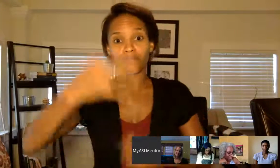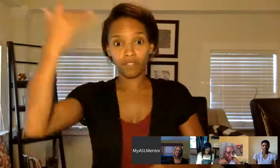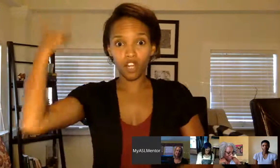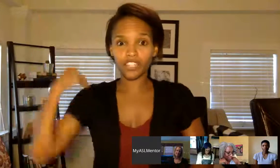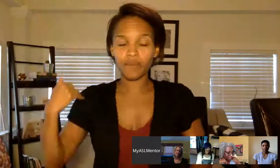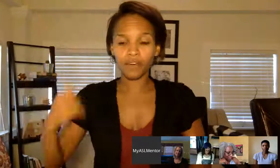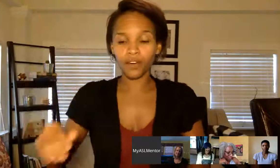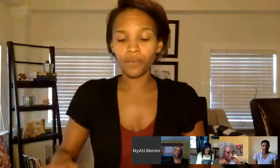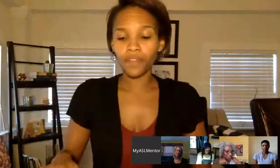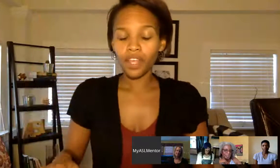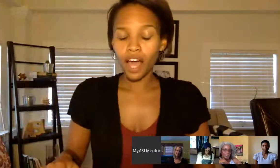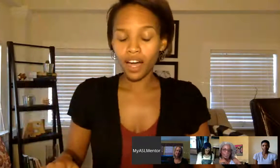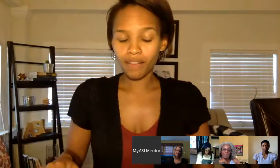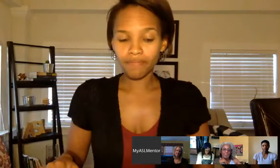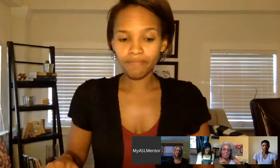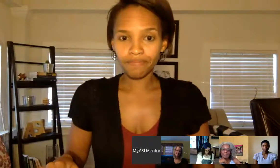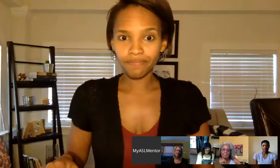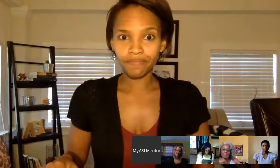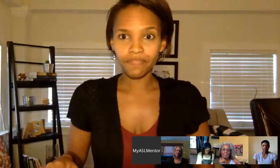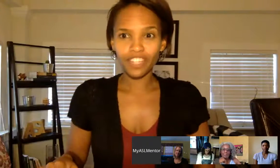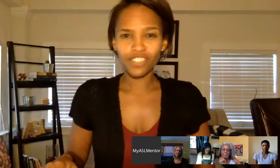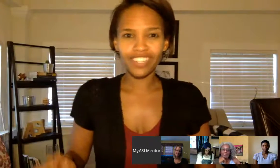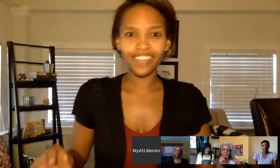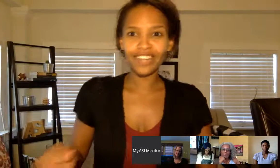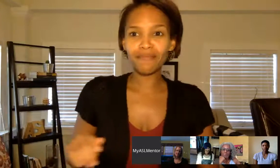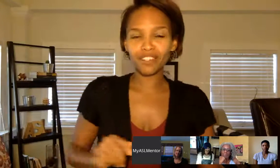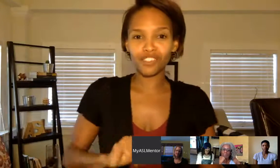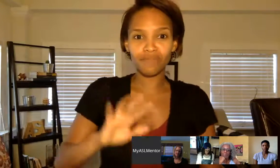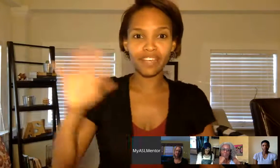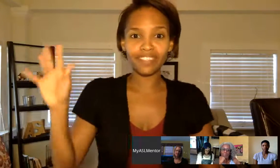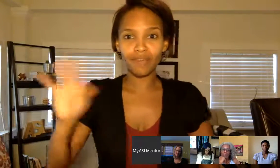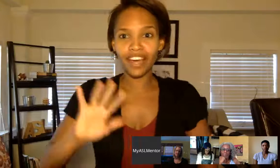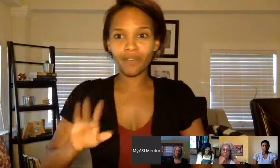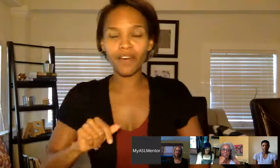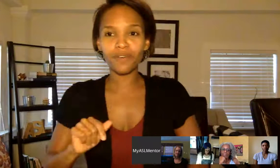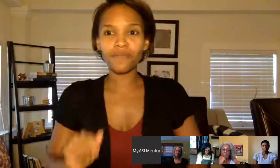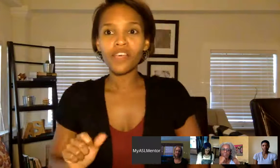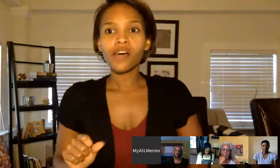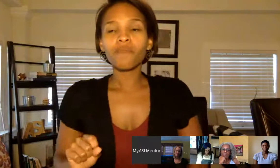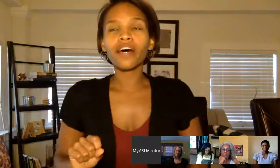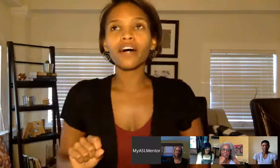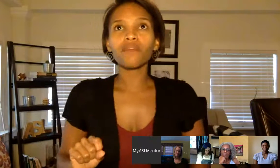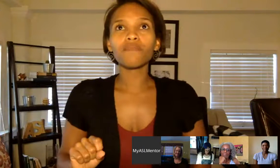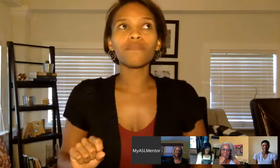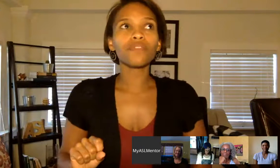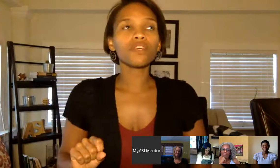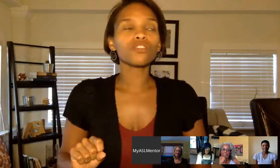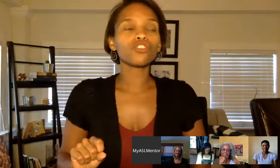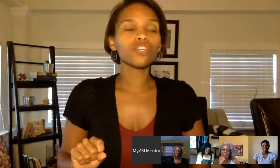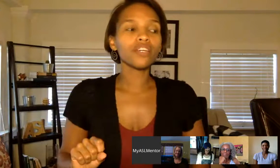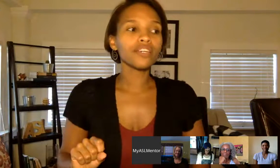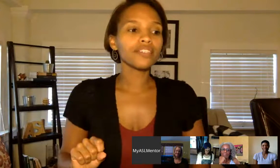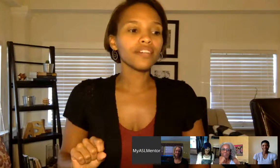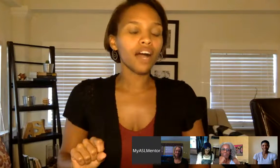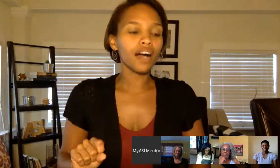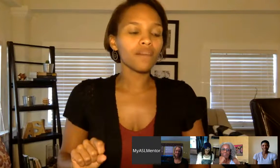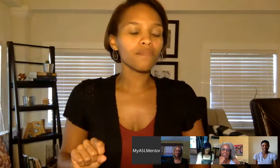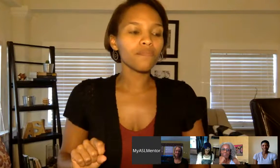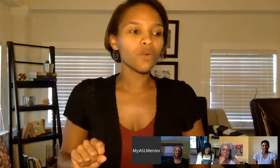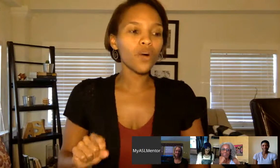mentorship a long time ago, I should say her name because she's amazing, but anyway, I won't. But